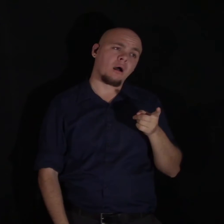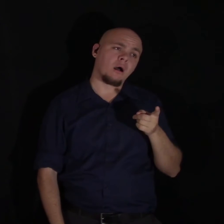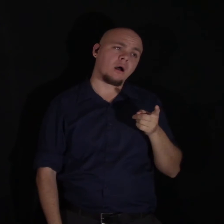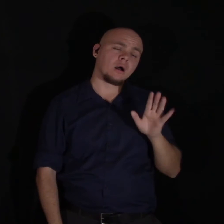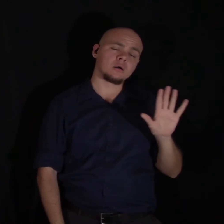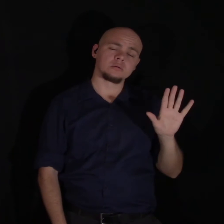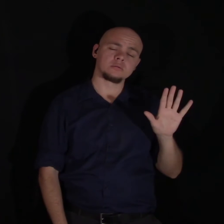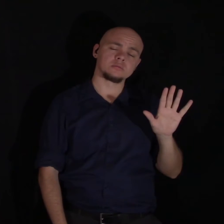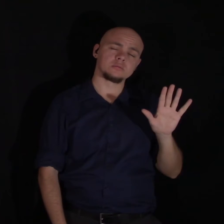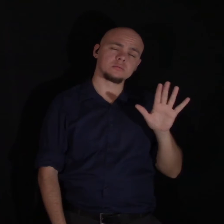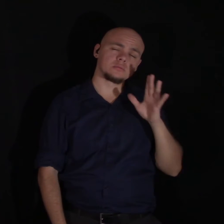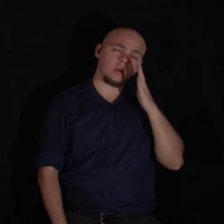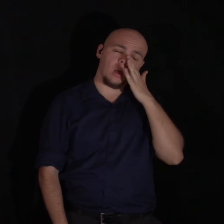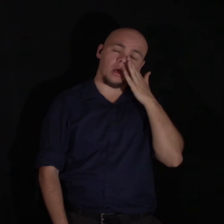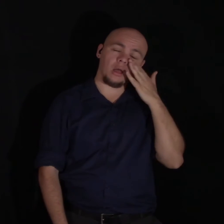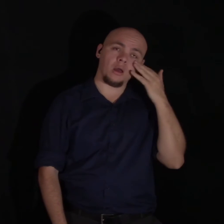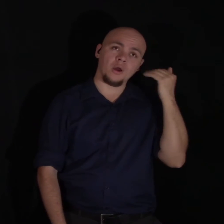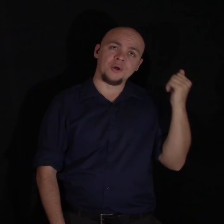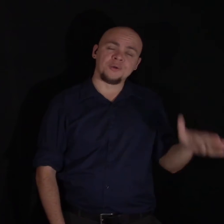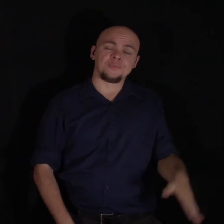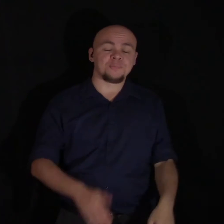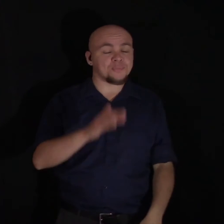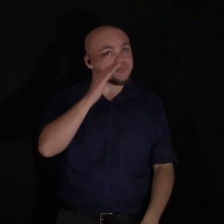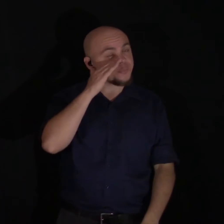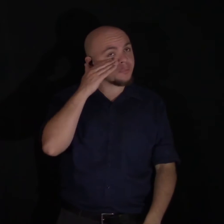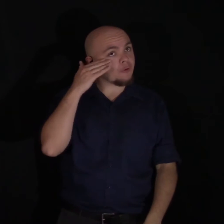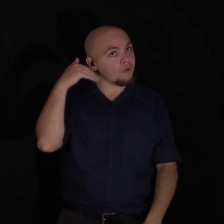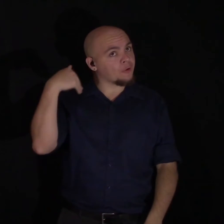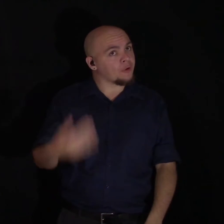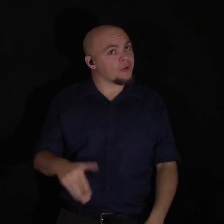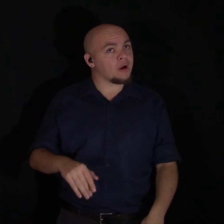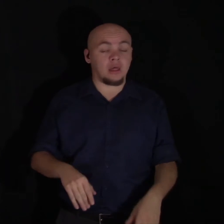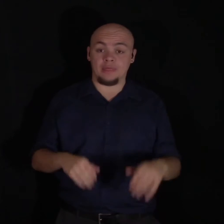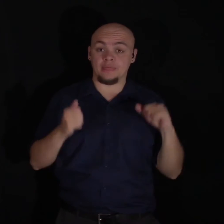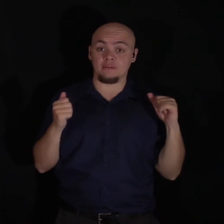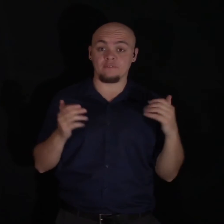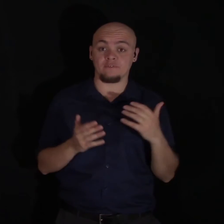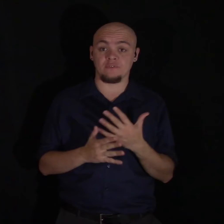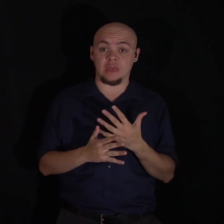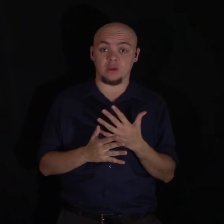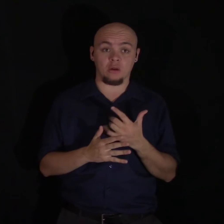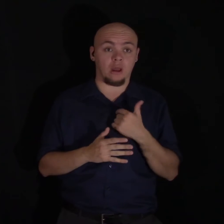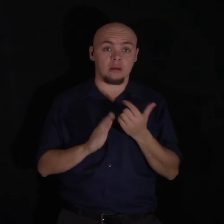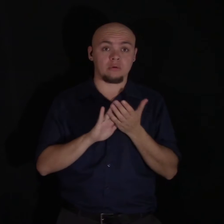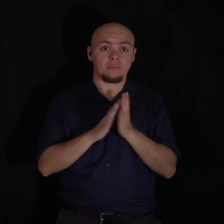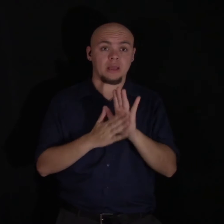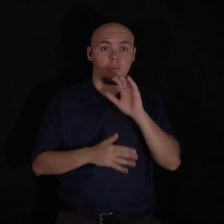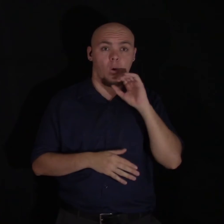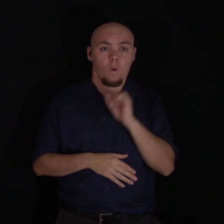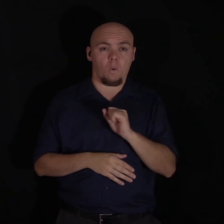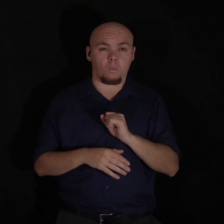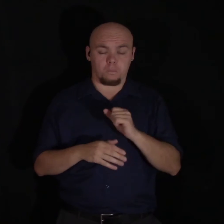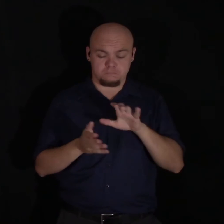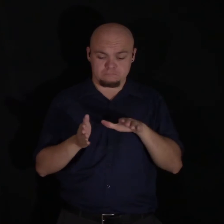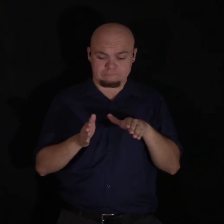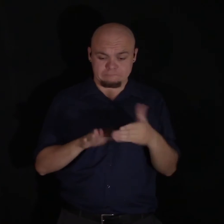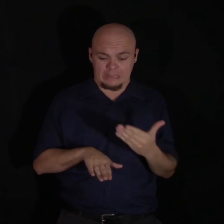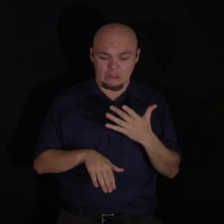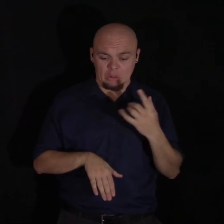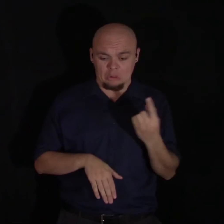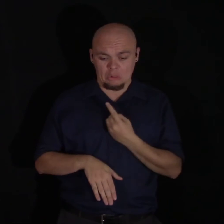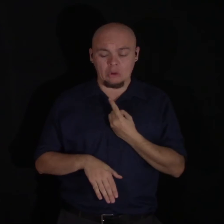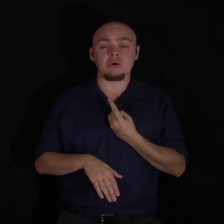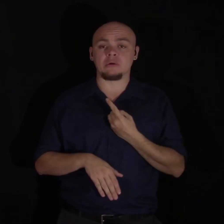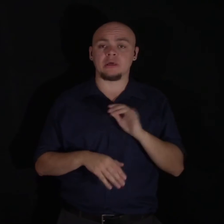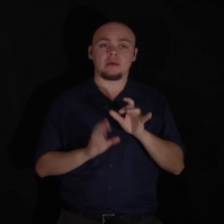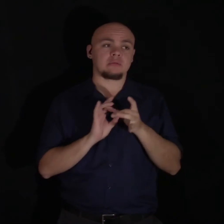brushed myself off. See, I let go of the fear that I would grow old and die alone, that my